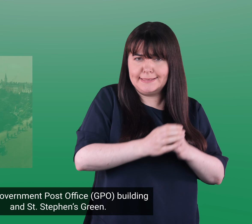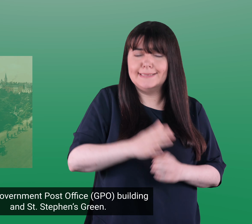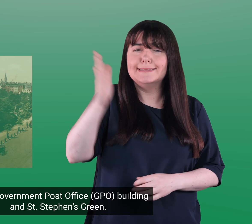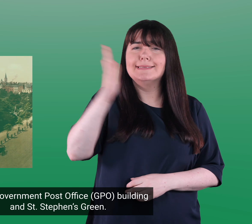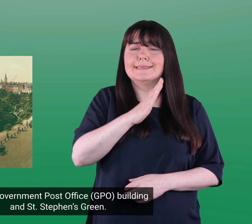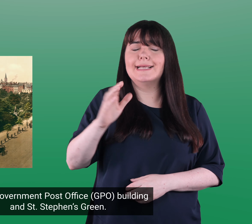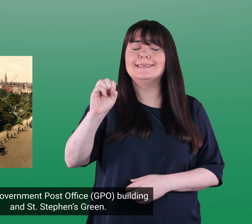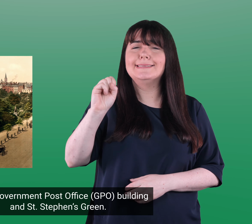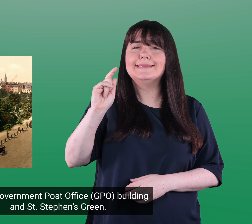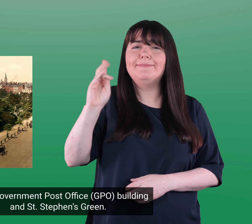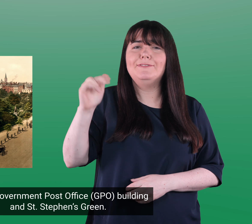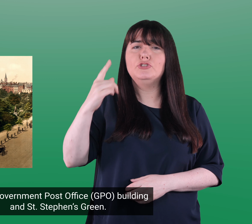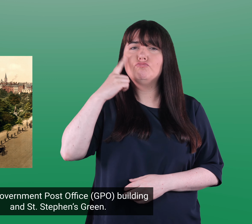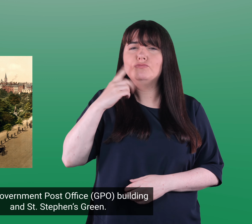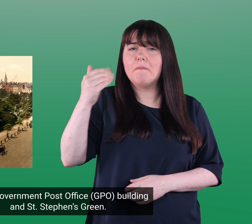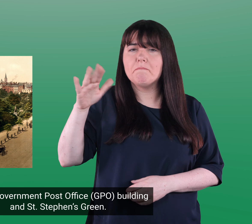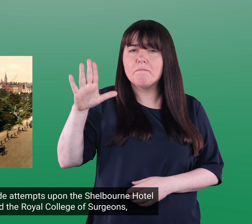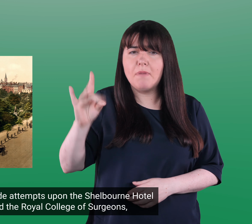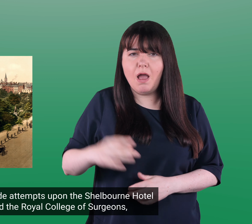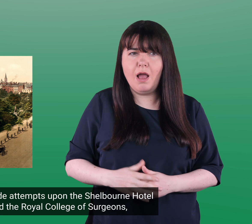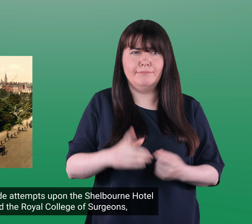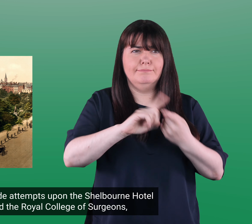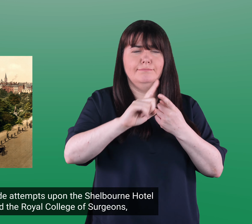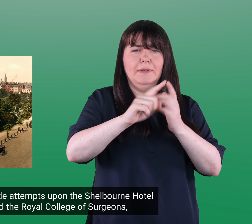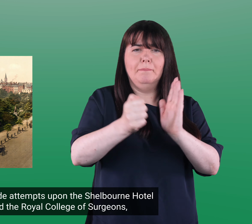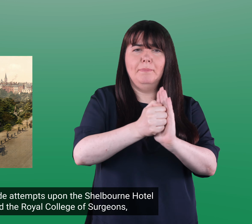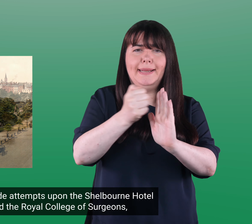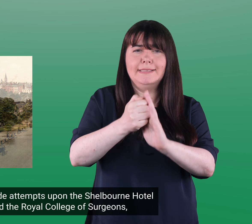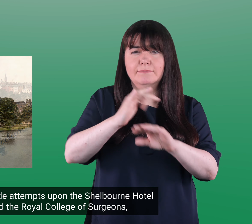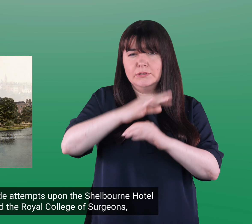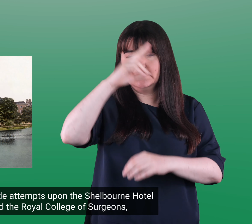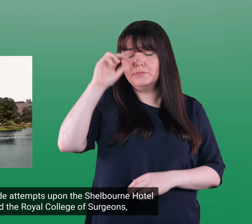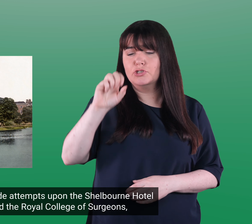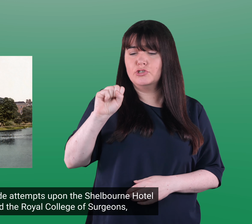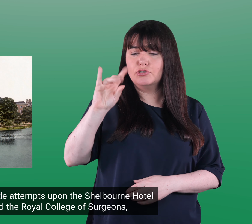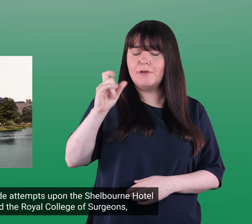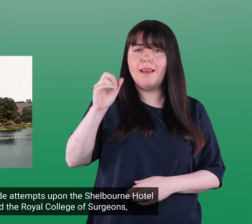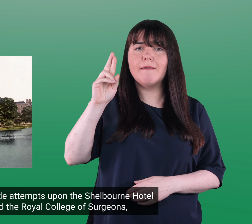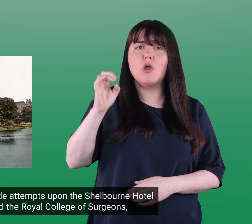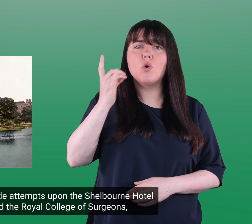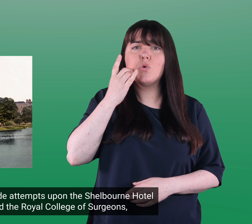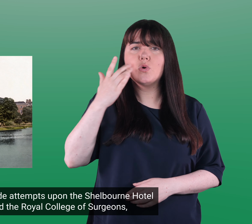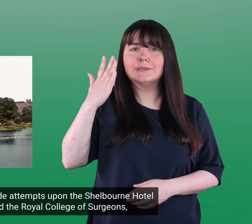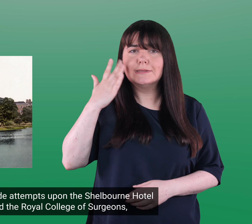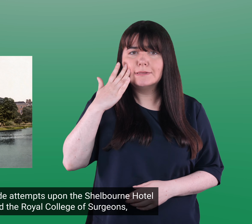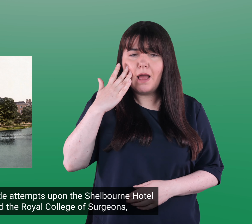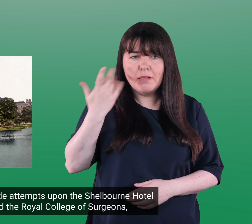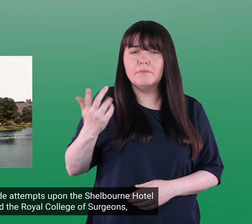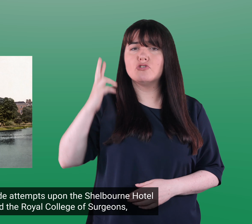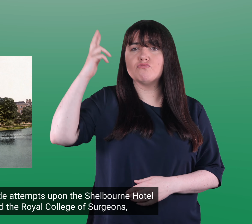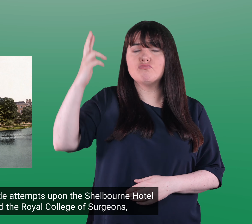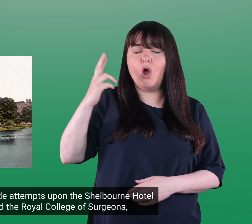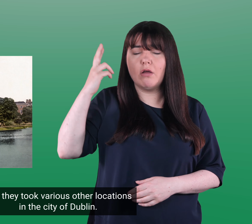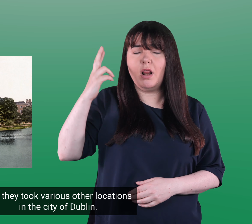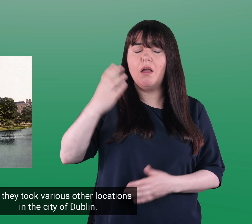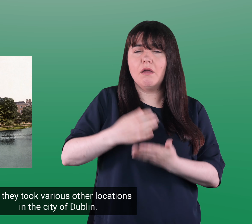Stephen's Green. They made attempts upon the Shelbourne Hotel and the Royal College of Surgeons, and they took various